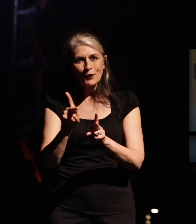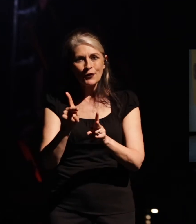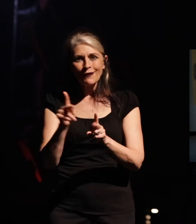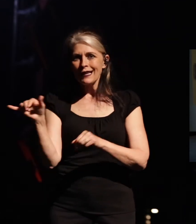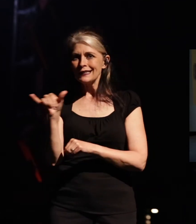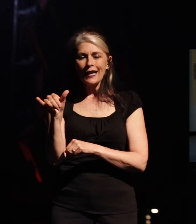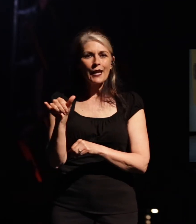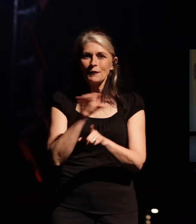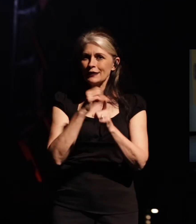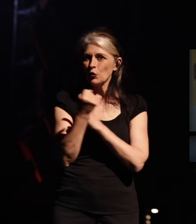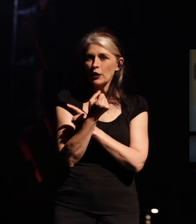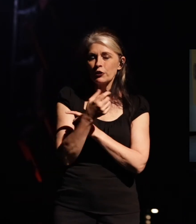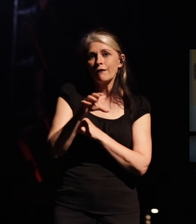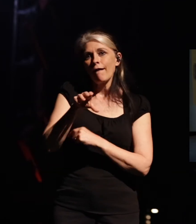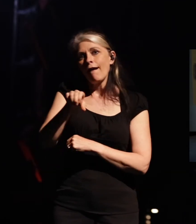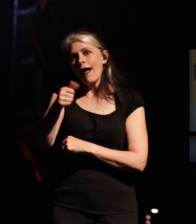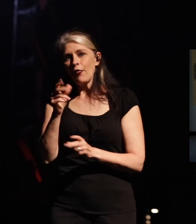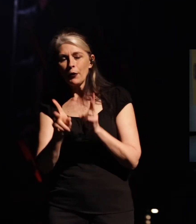even others that